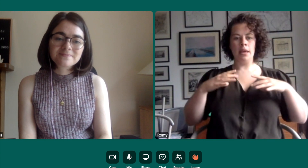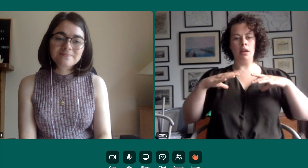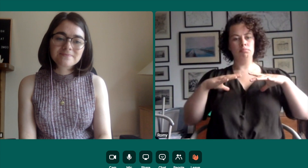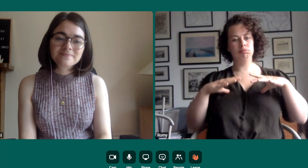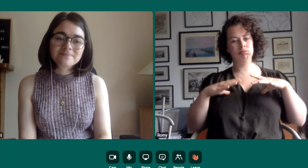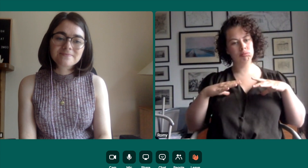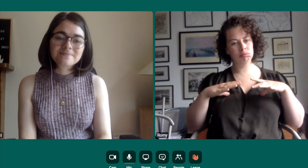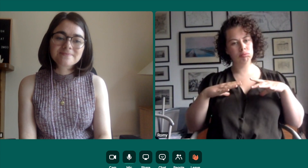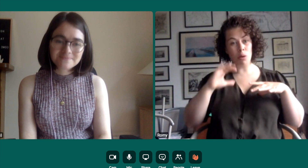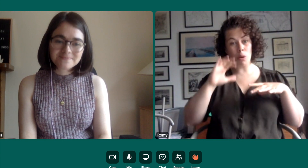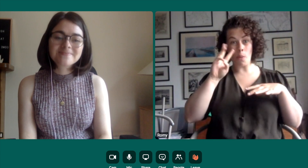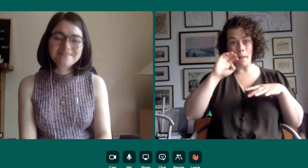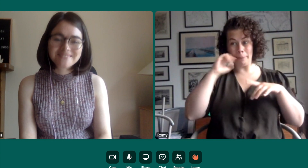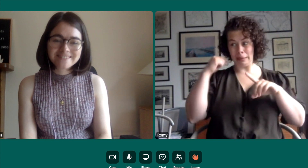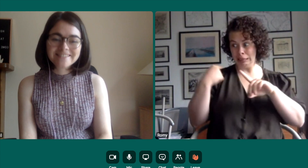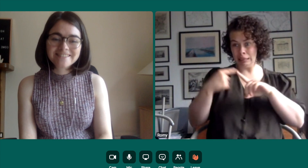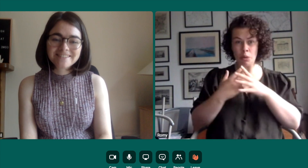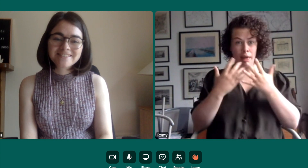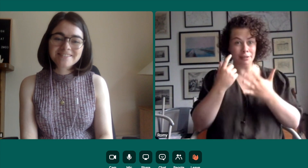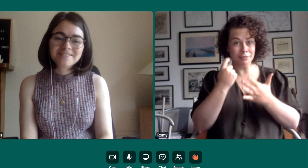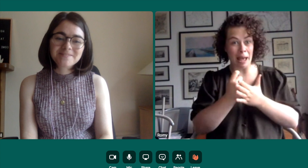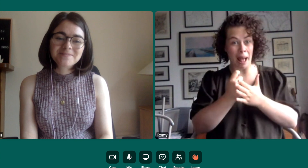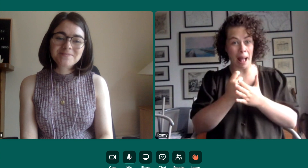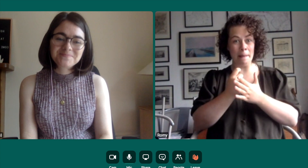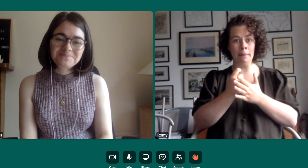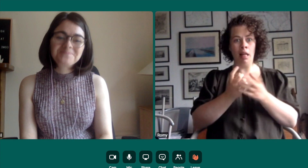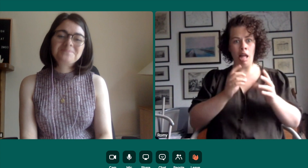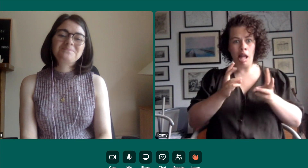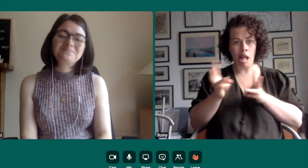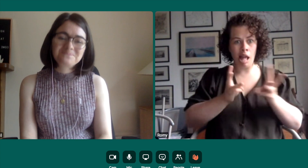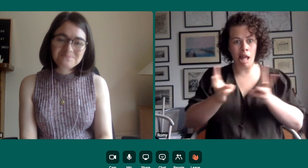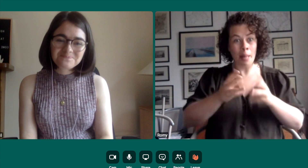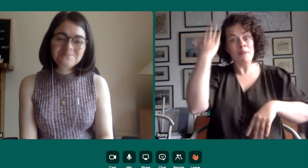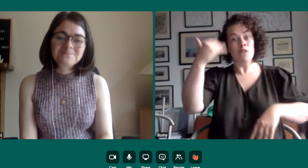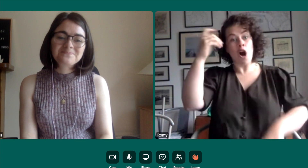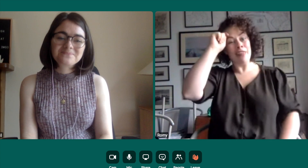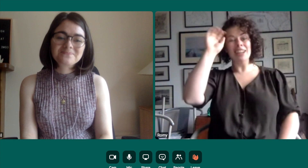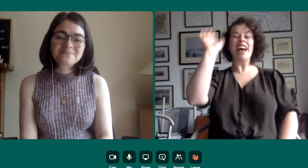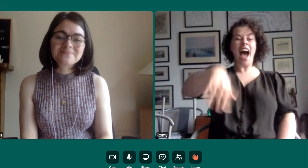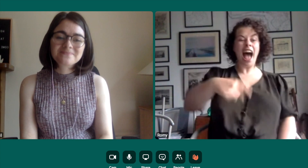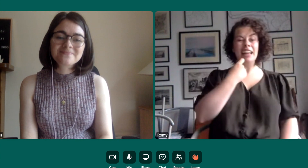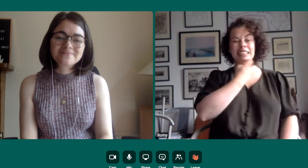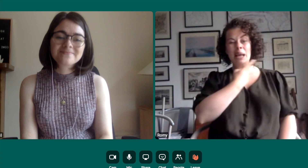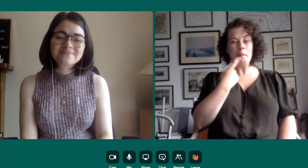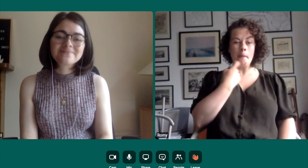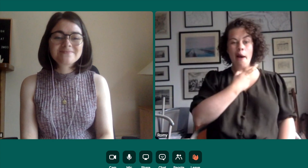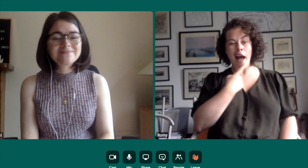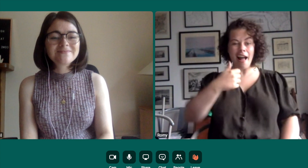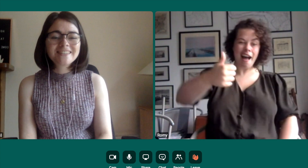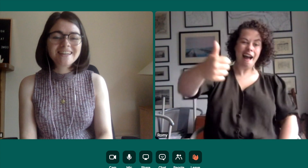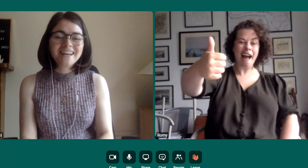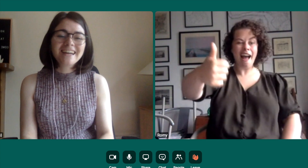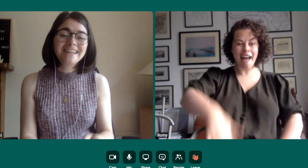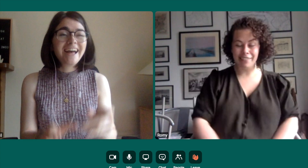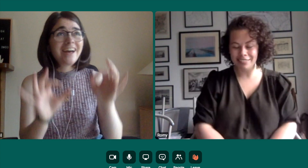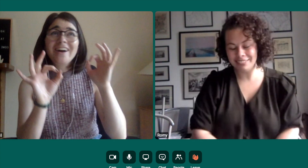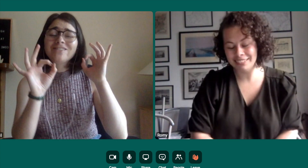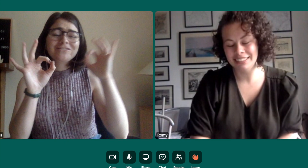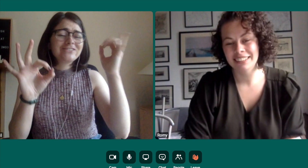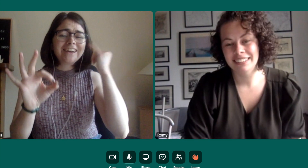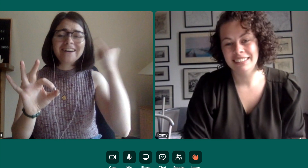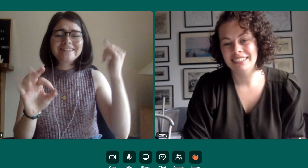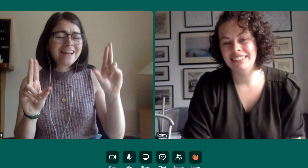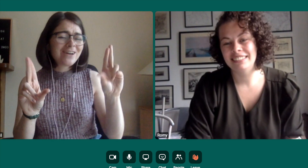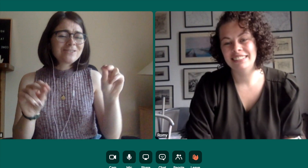up because this was time and energy. Seemed like such a simple idea when we started out. Seemed like such a great idea. That's